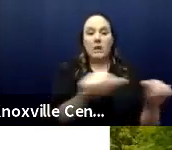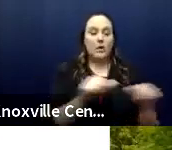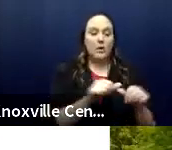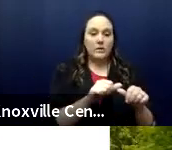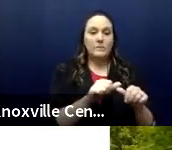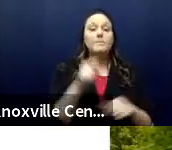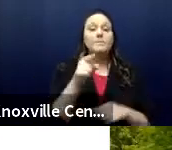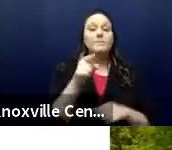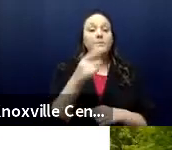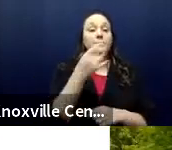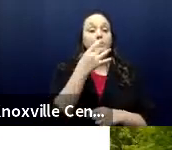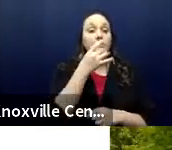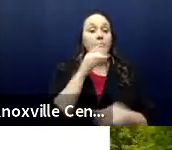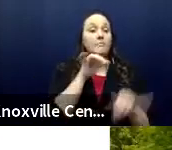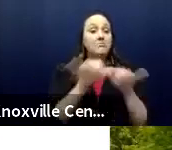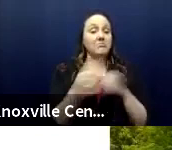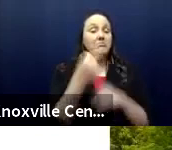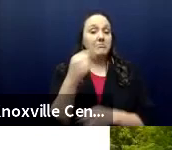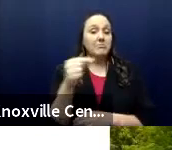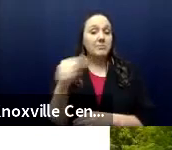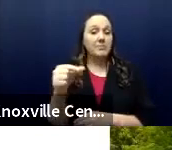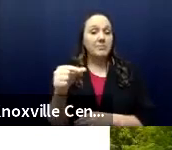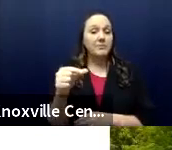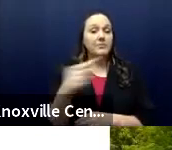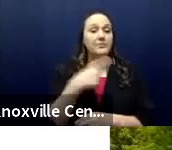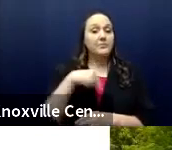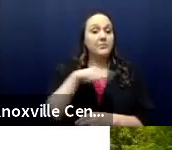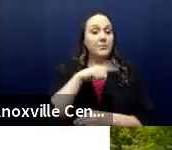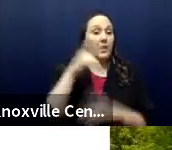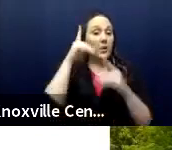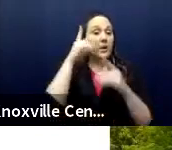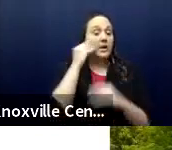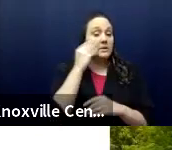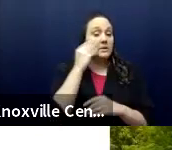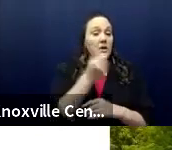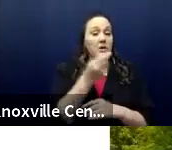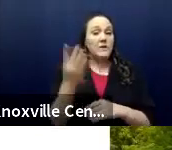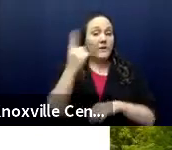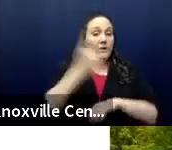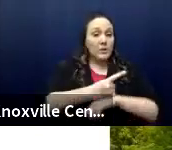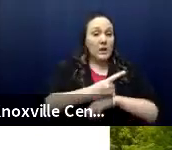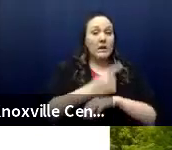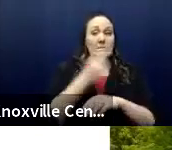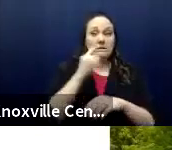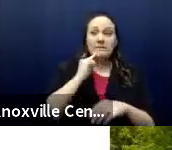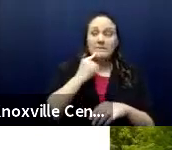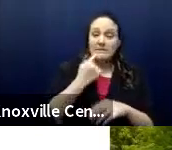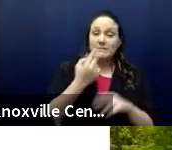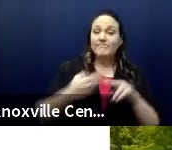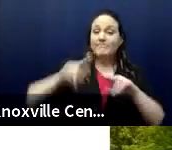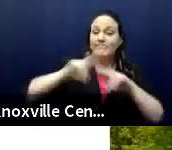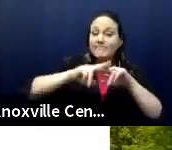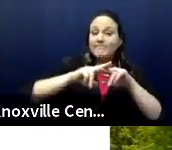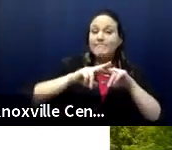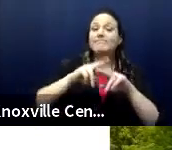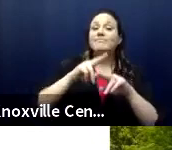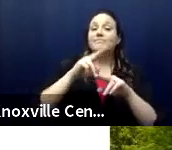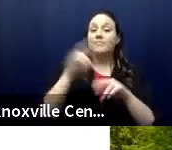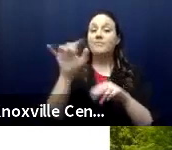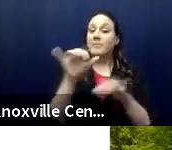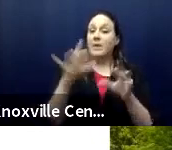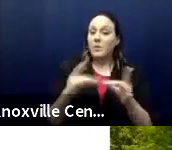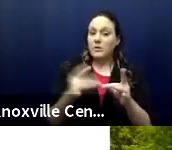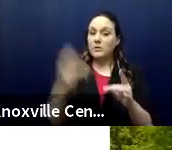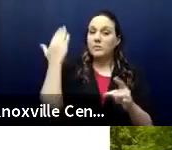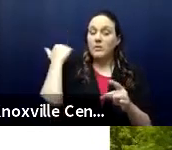the traffic light does remain green. While we did experience a few days of statistically significant increases, as we stated